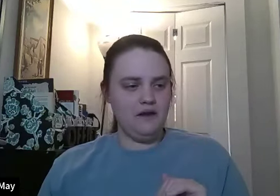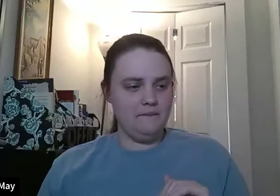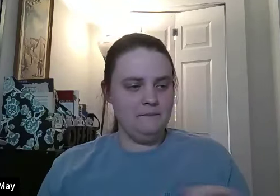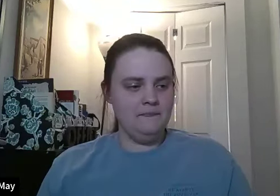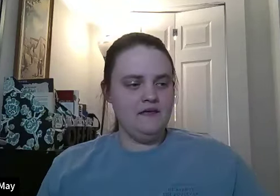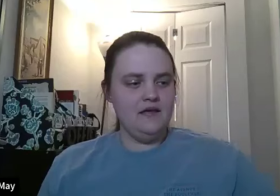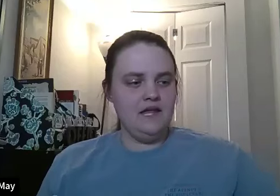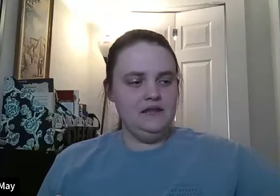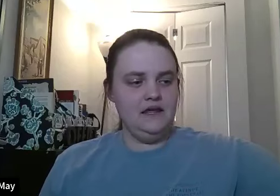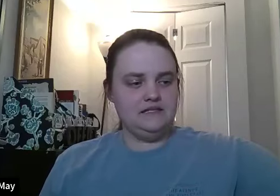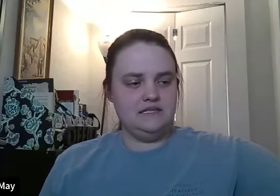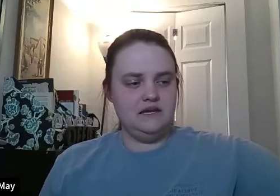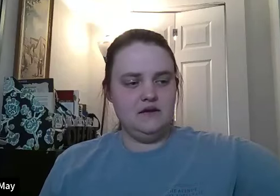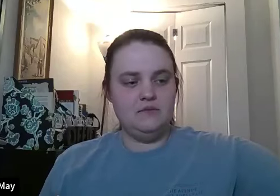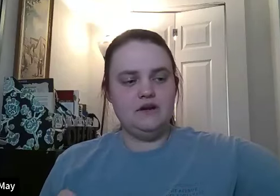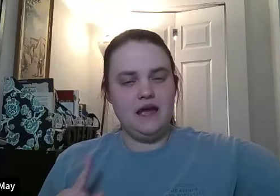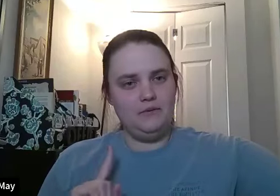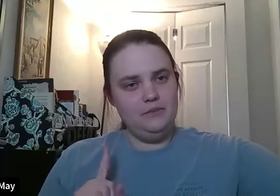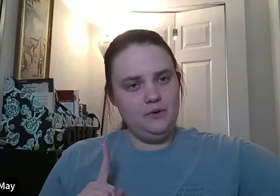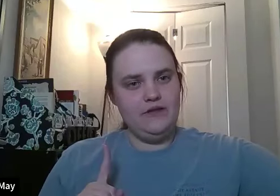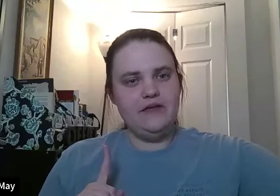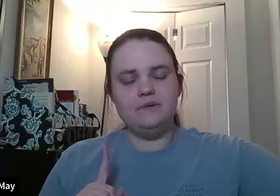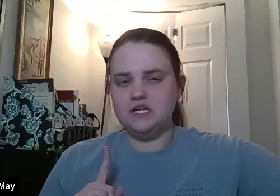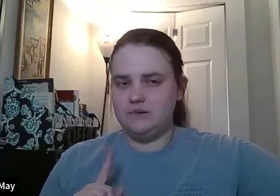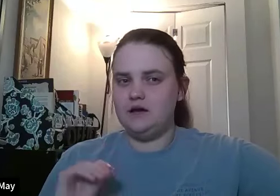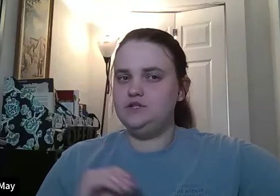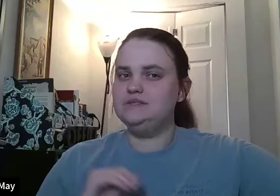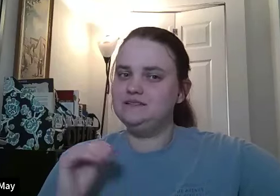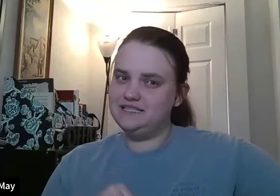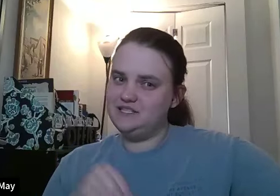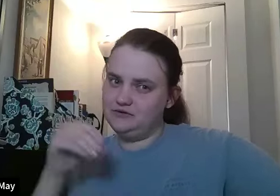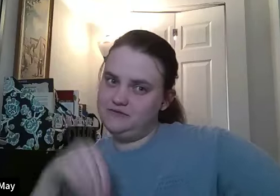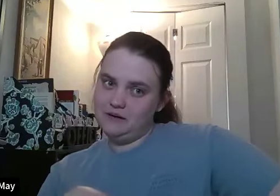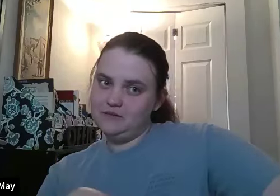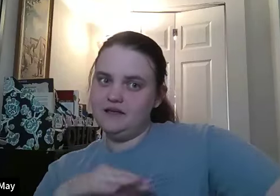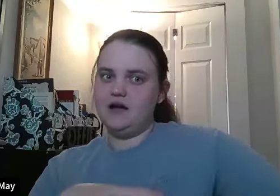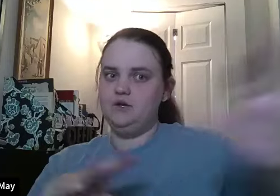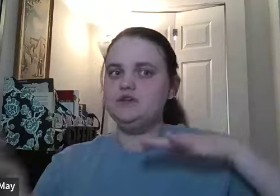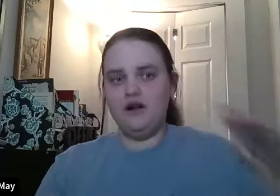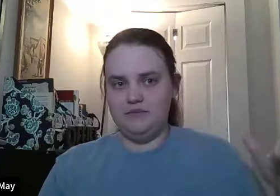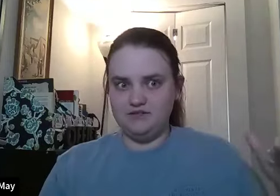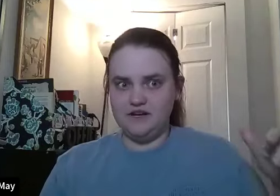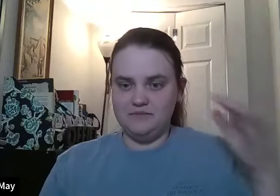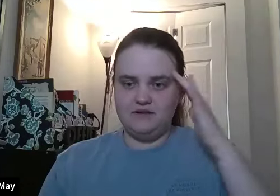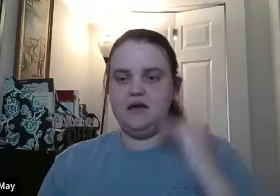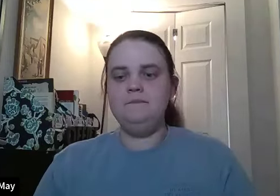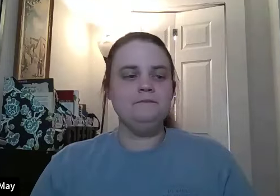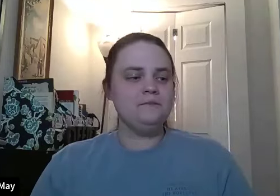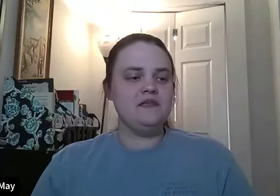Okay. Let's see. All right, we're going to add one more, and then I'm going to talk about how you would list your family, like how you would talk about your family, okay?